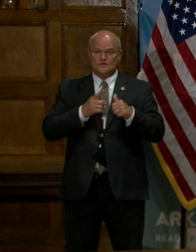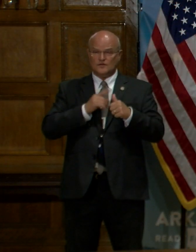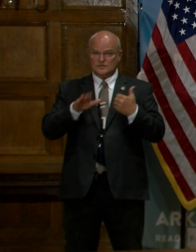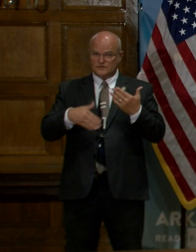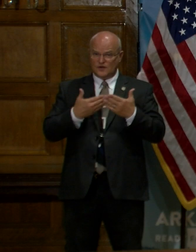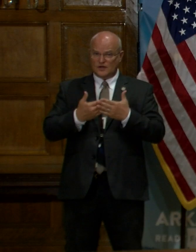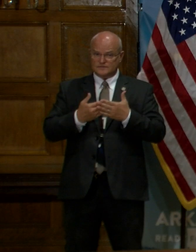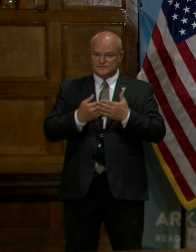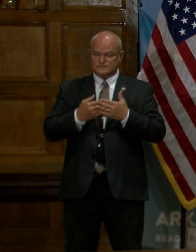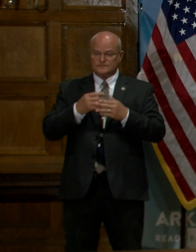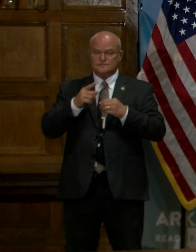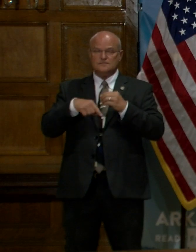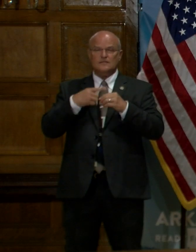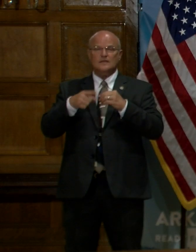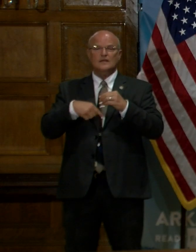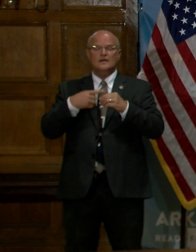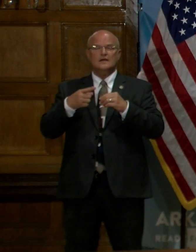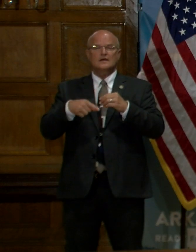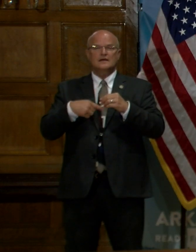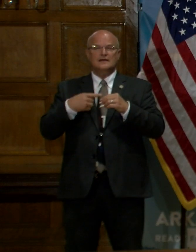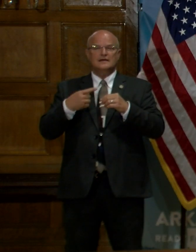first of all, in reference to